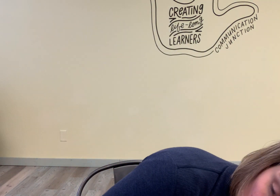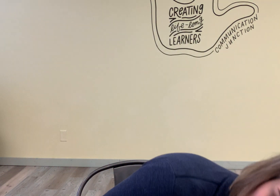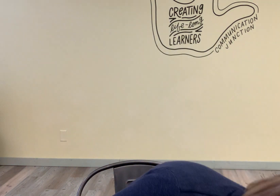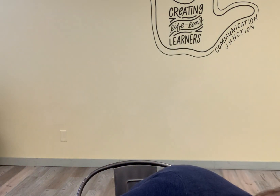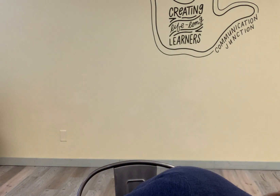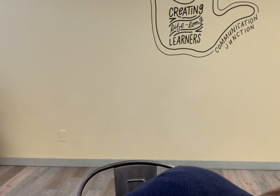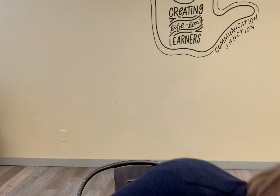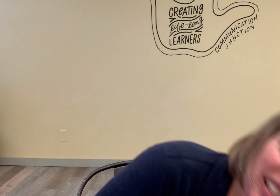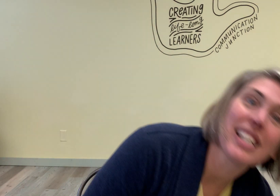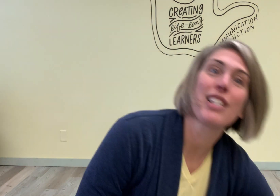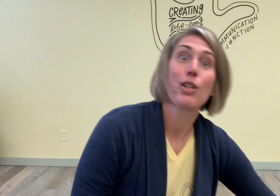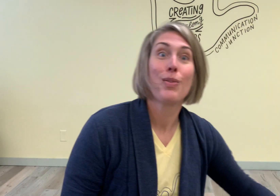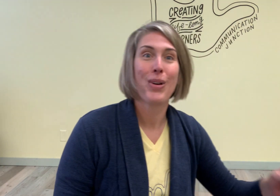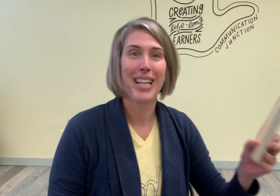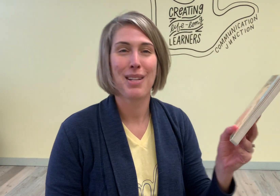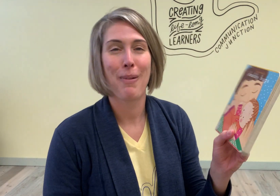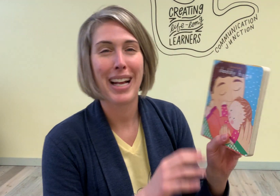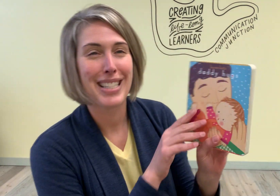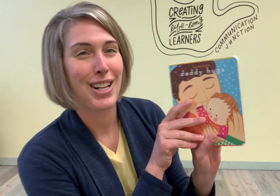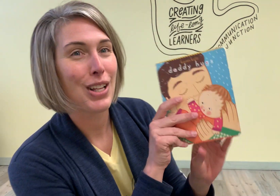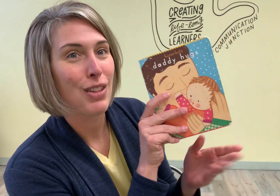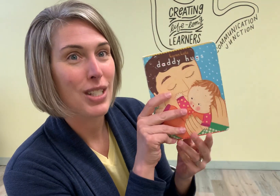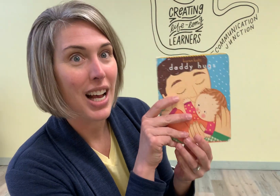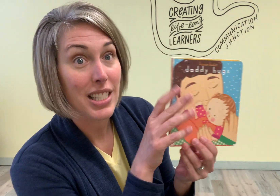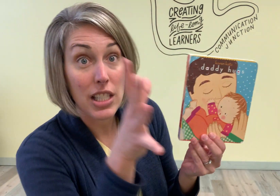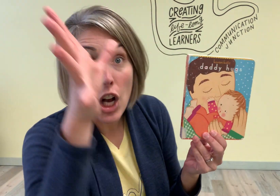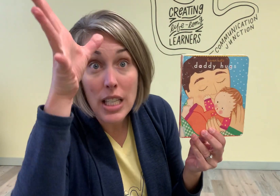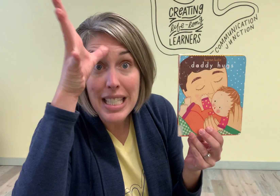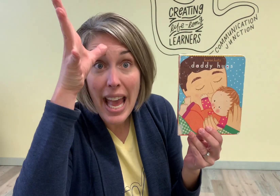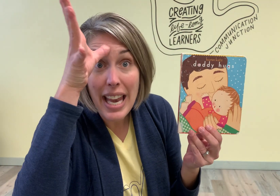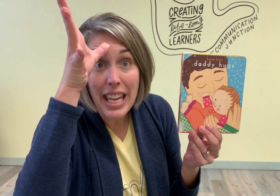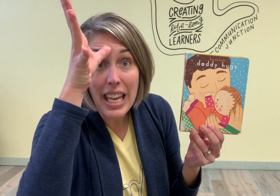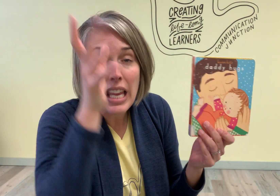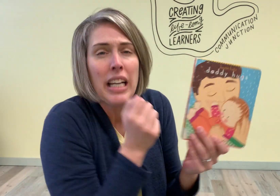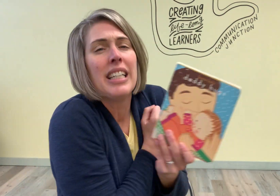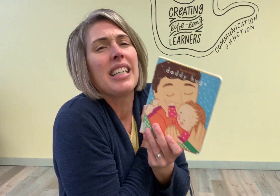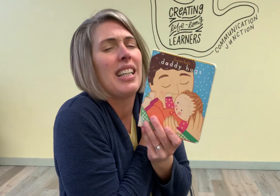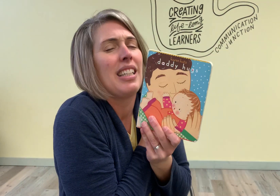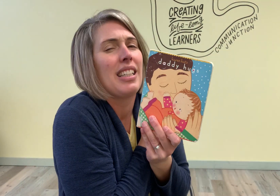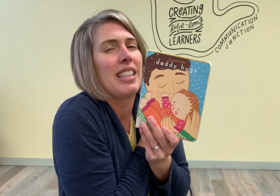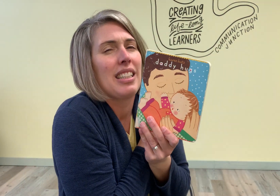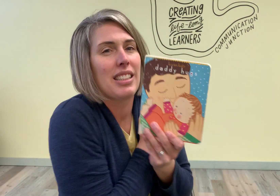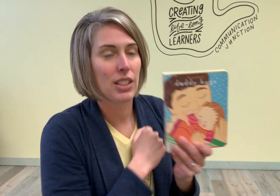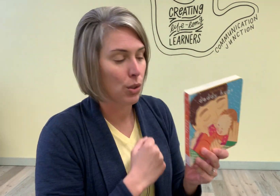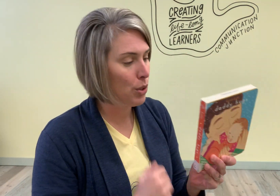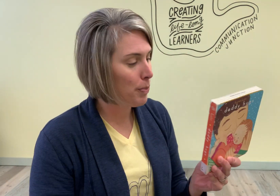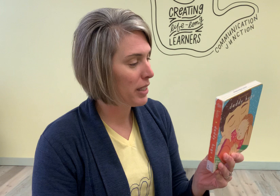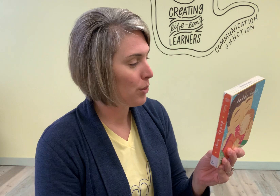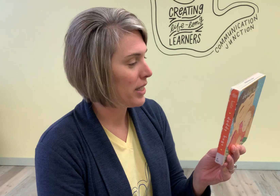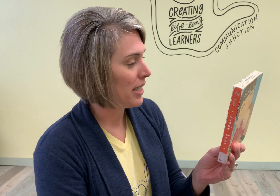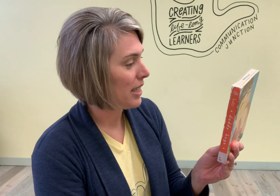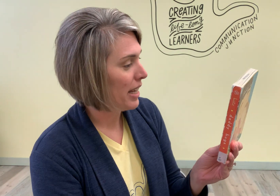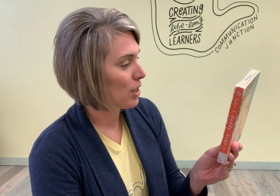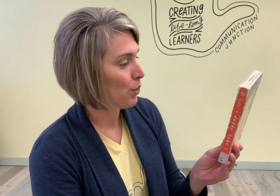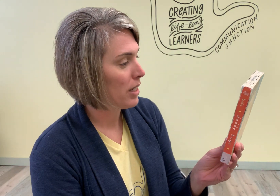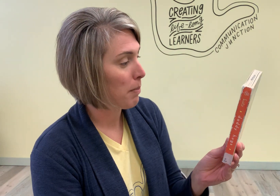oh, we get to practice all of those hugs. It's called Daddy, hugs. Ooh, big squeezes. And it's written